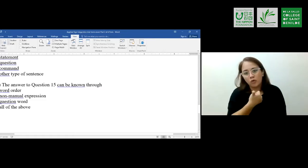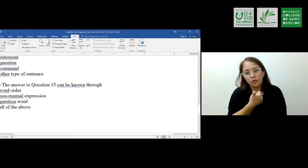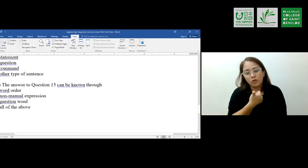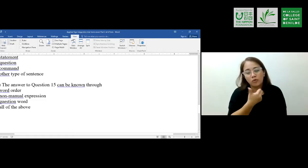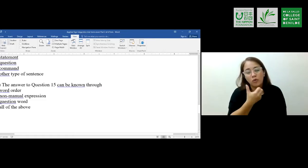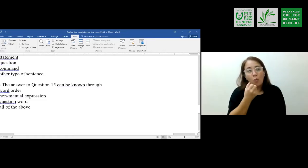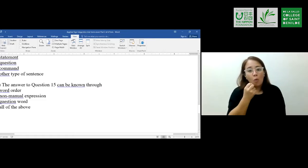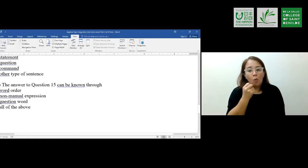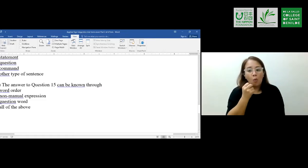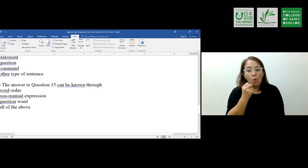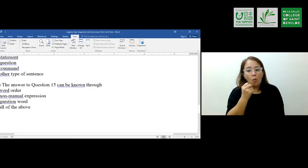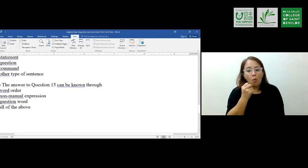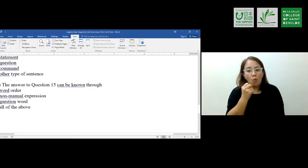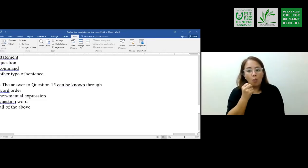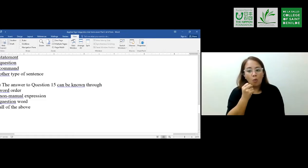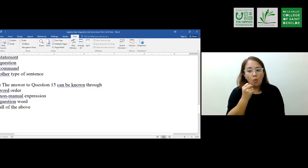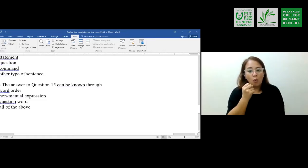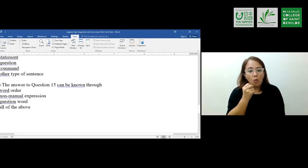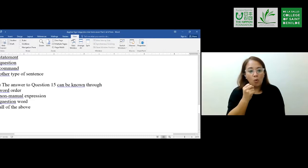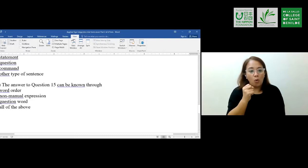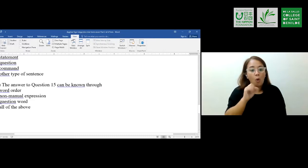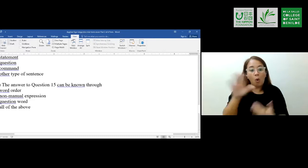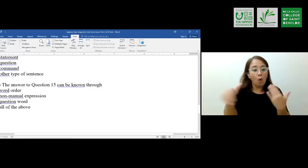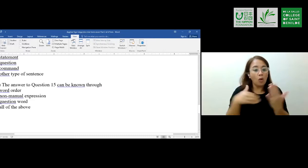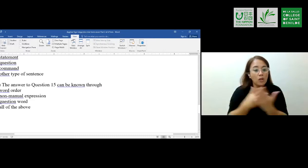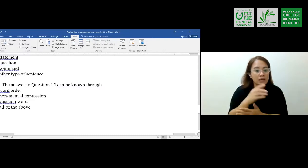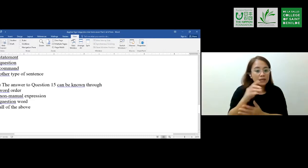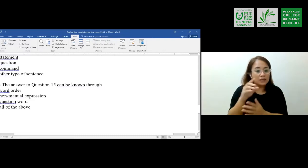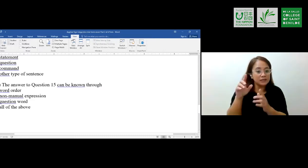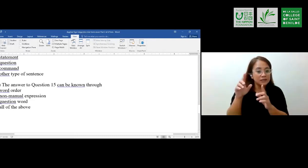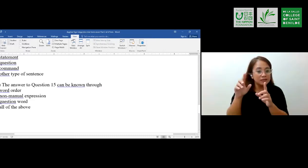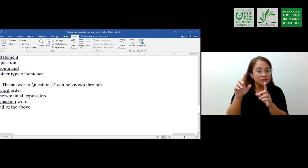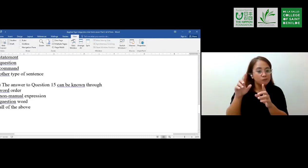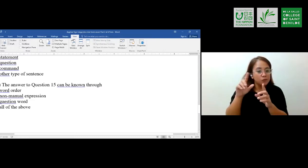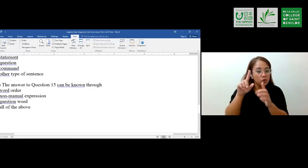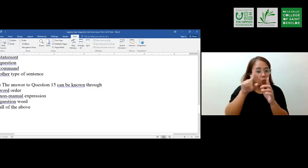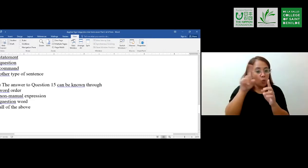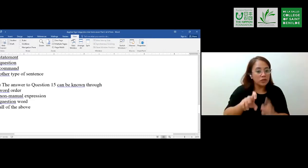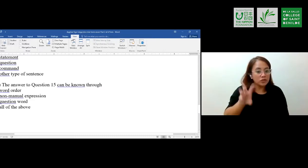Everybody on question 16, and I'll let you know. I'm not going to take off for that.